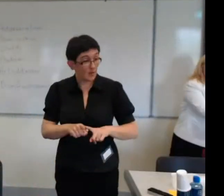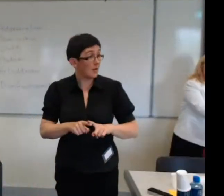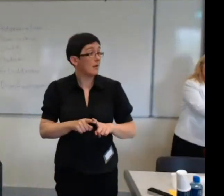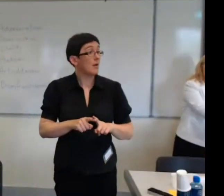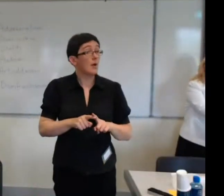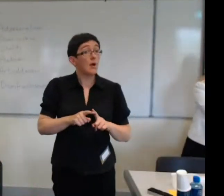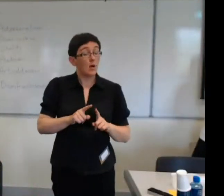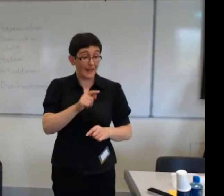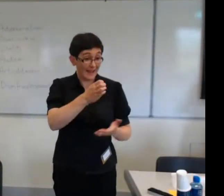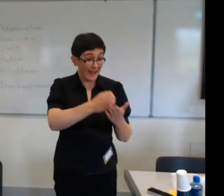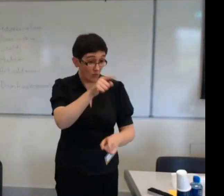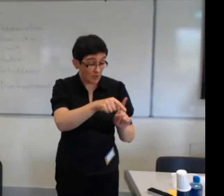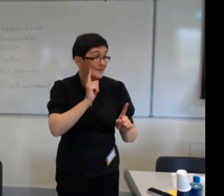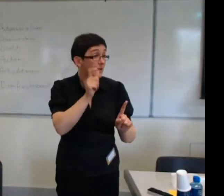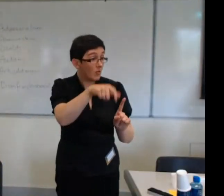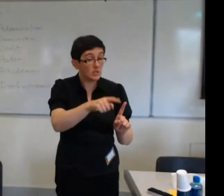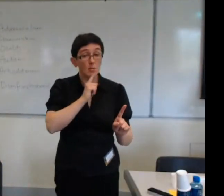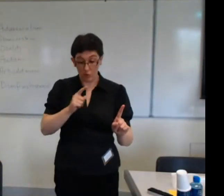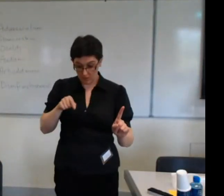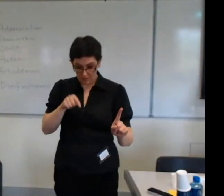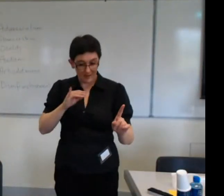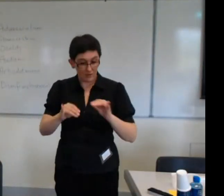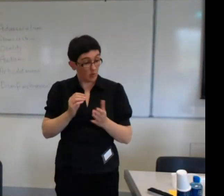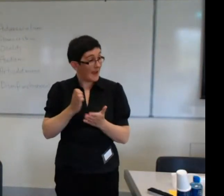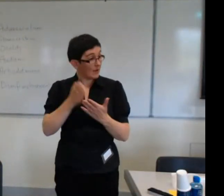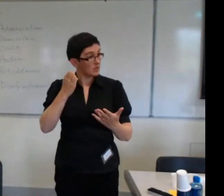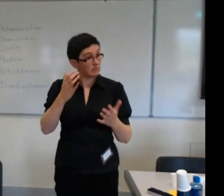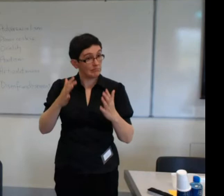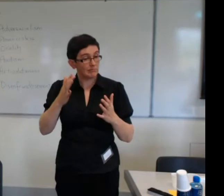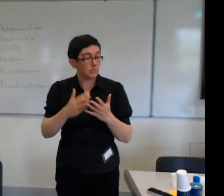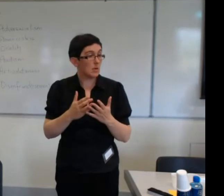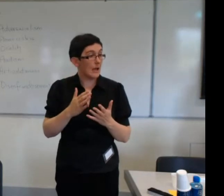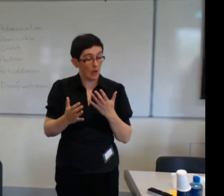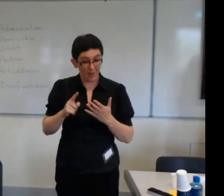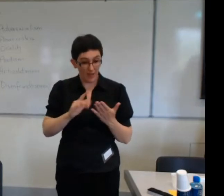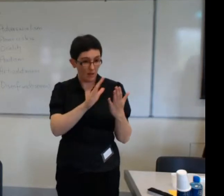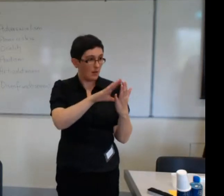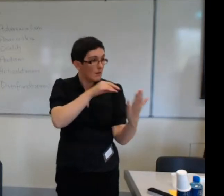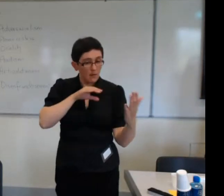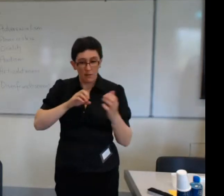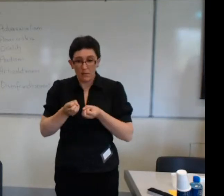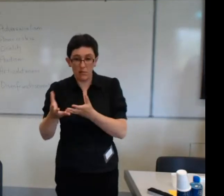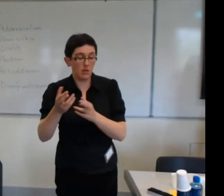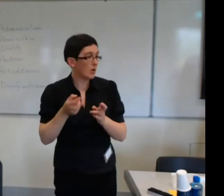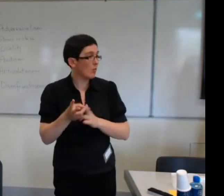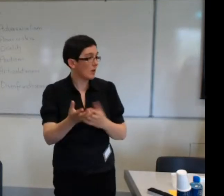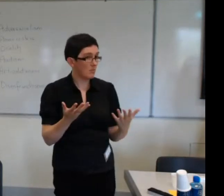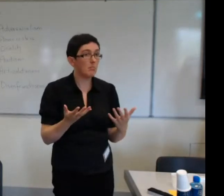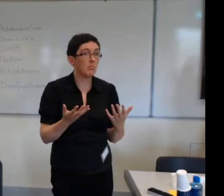is the deaf person, but how accurate is the interpreter, and how are they reflecting that. So in fact what we've got is, you know, if we